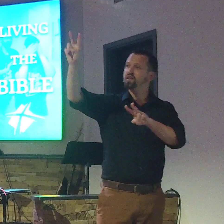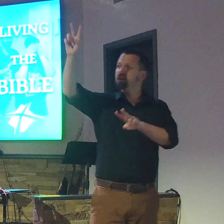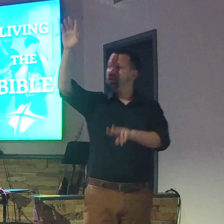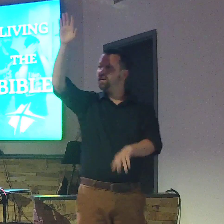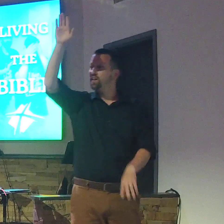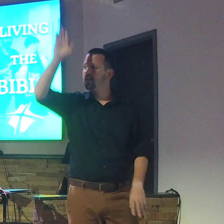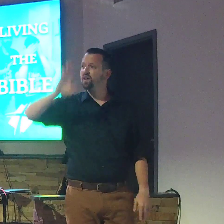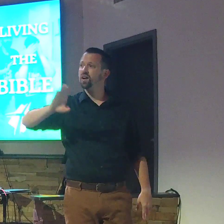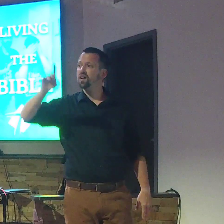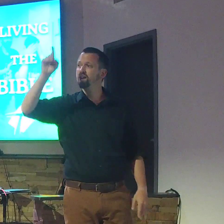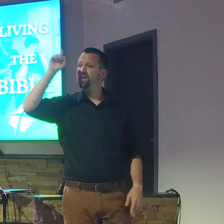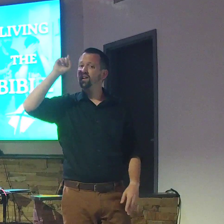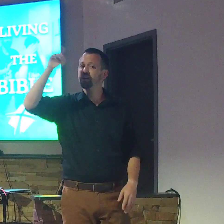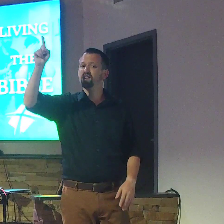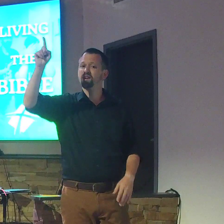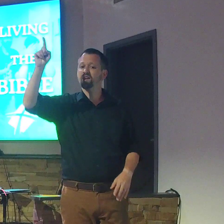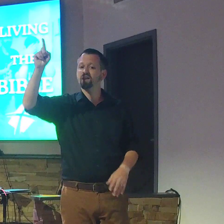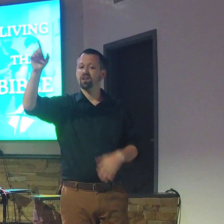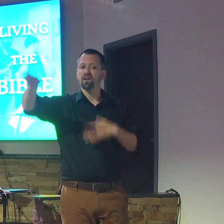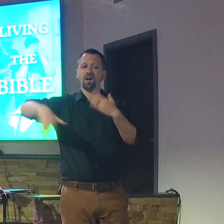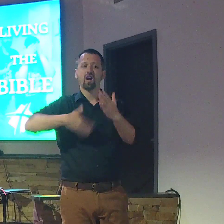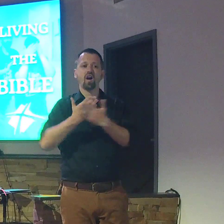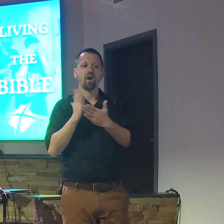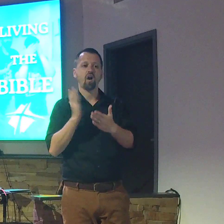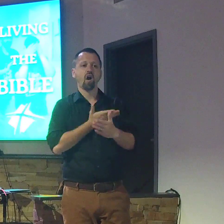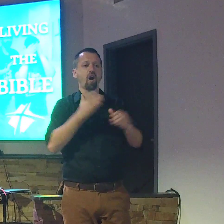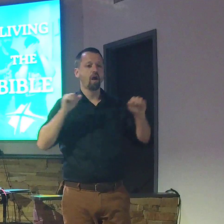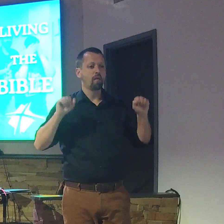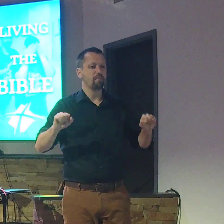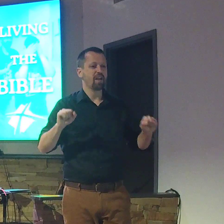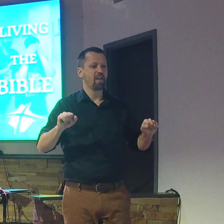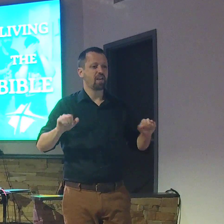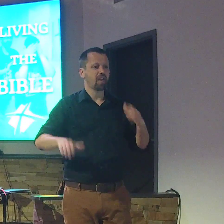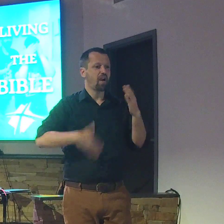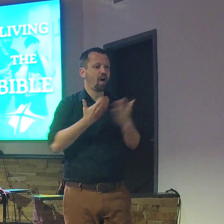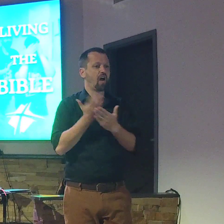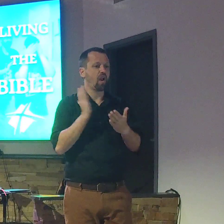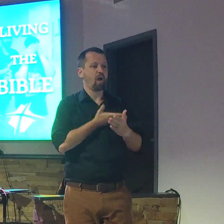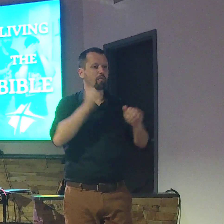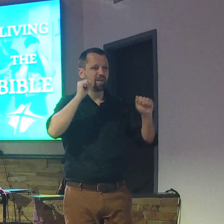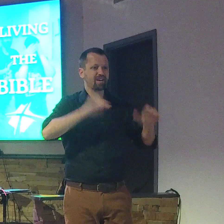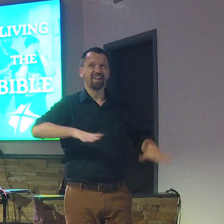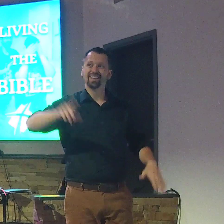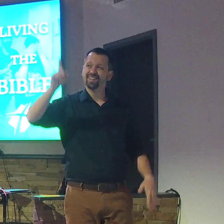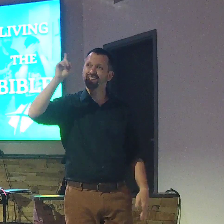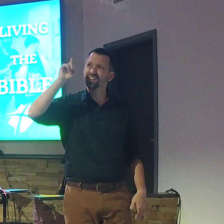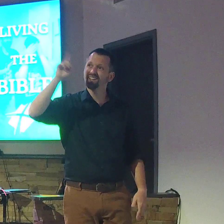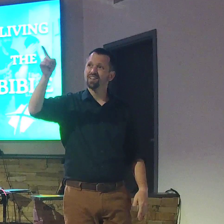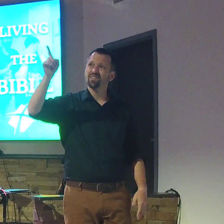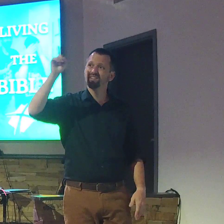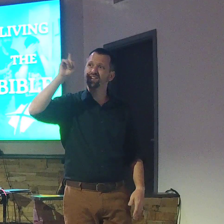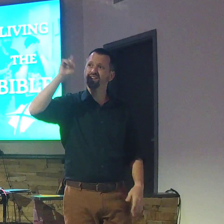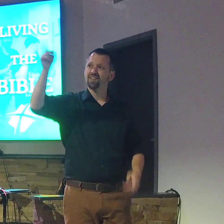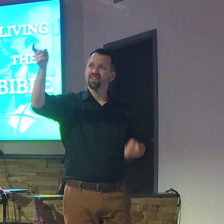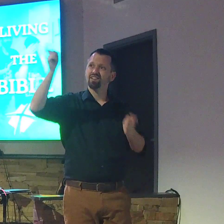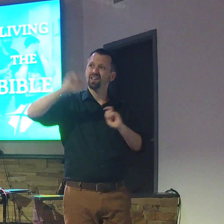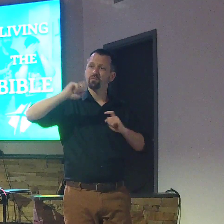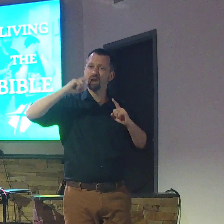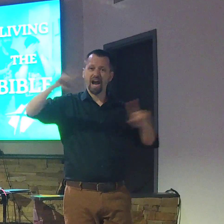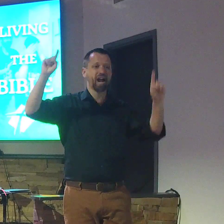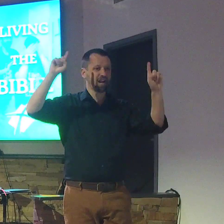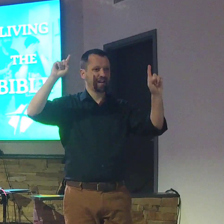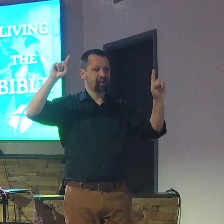God is the source of all your ability. God is the source of all your blessing. God is the source of all your success.